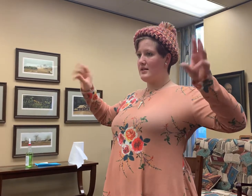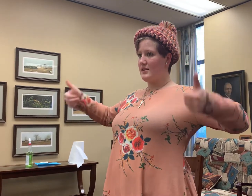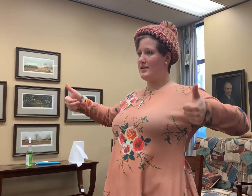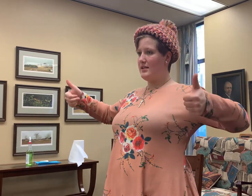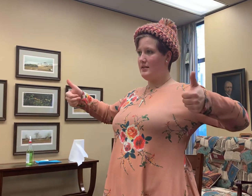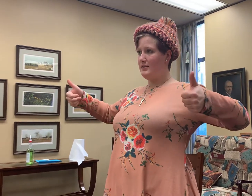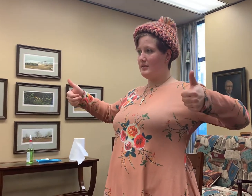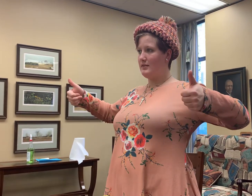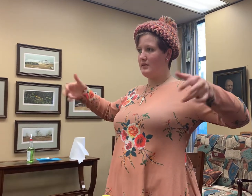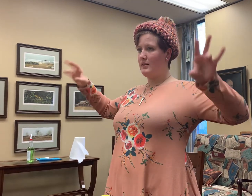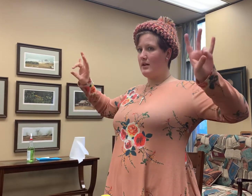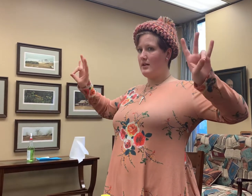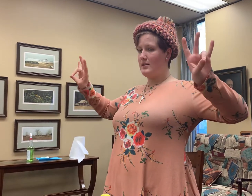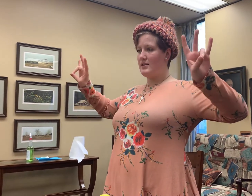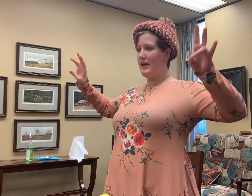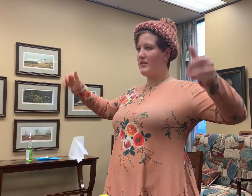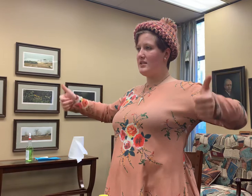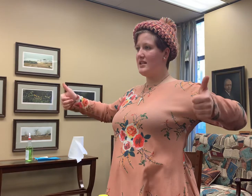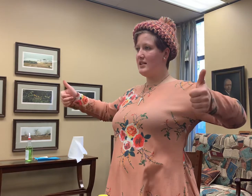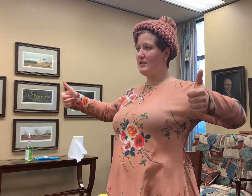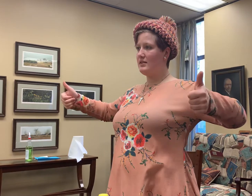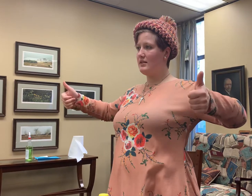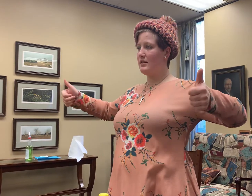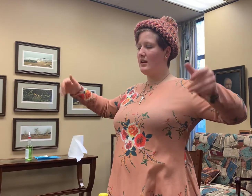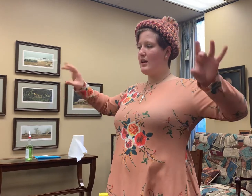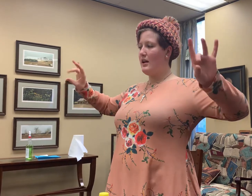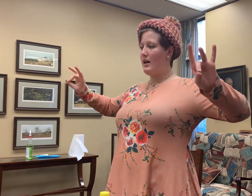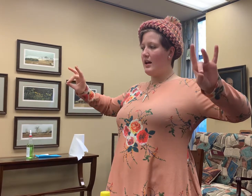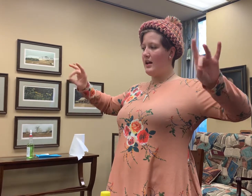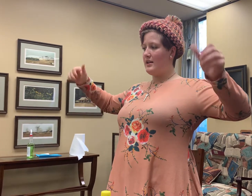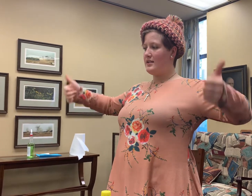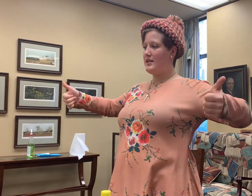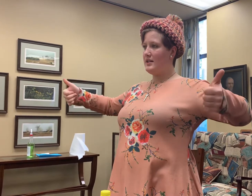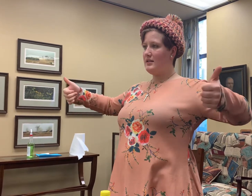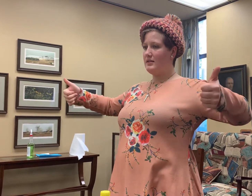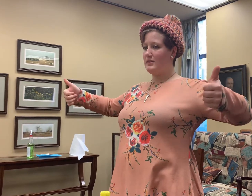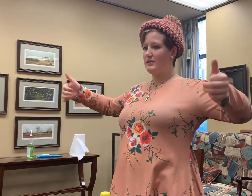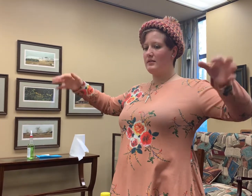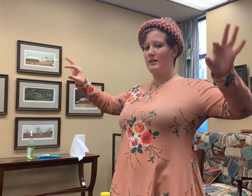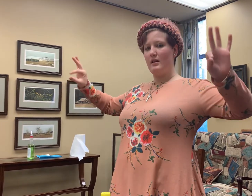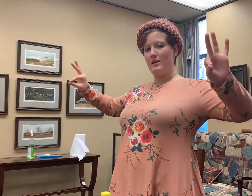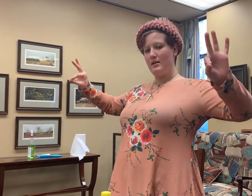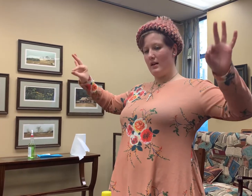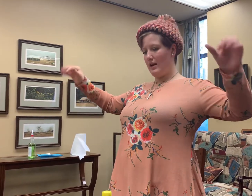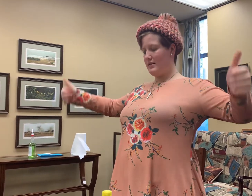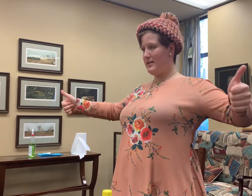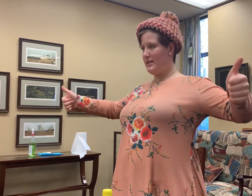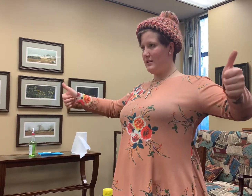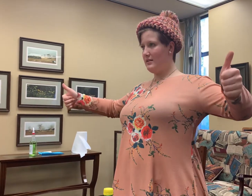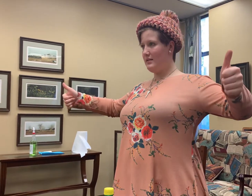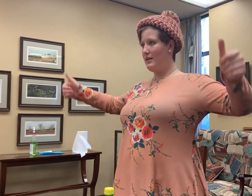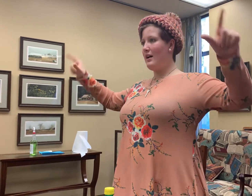16, 17, 18, 19,